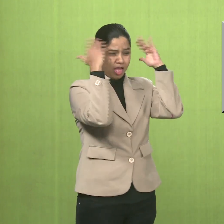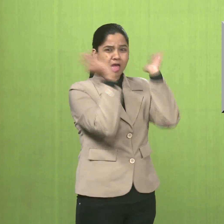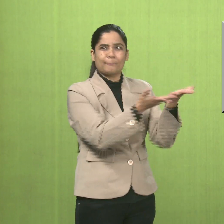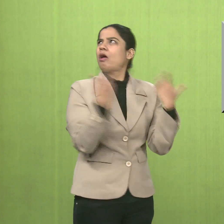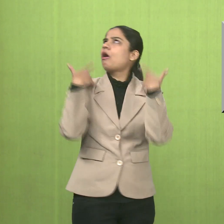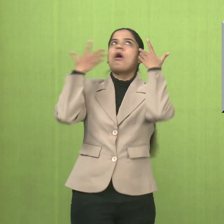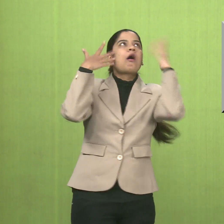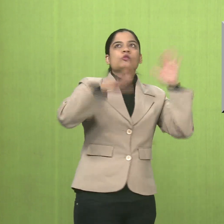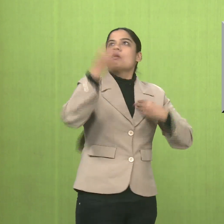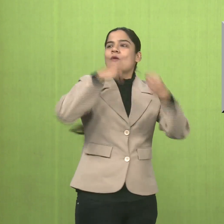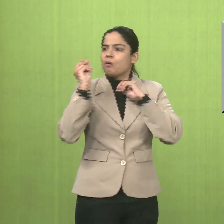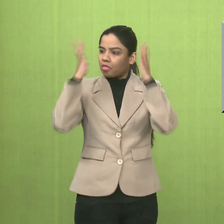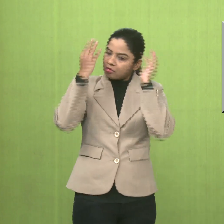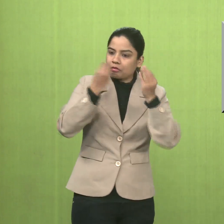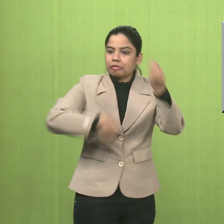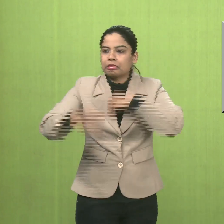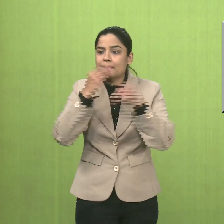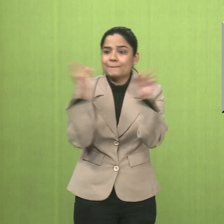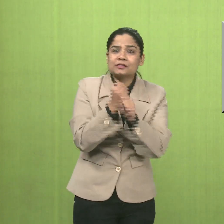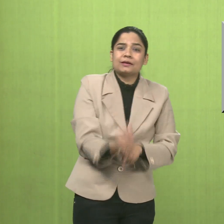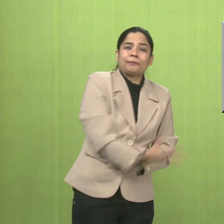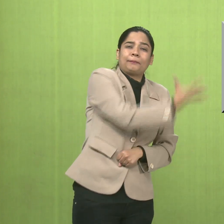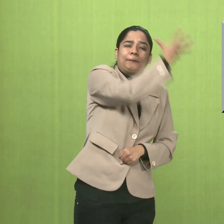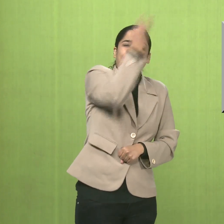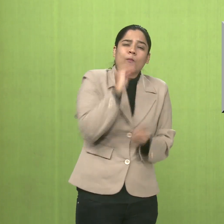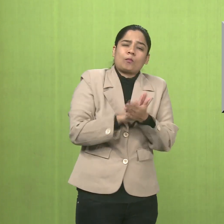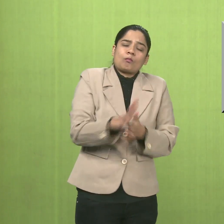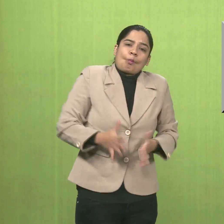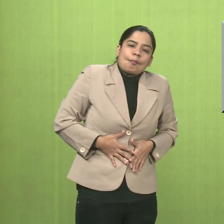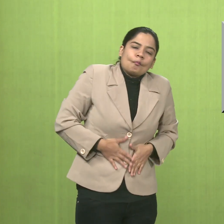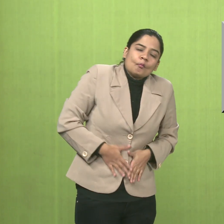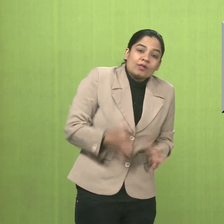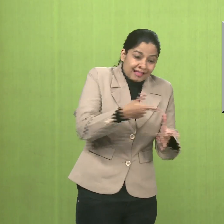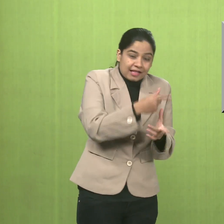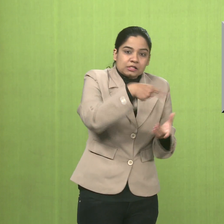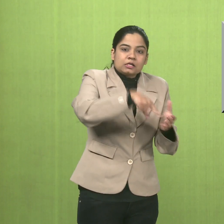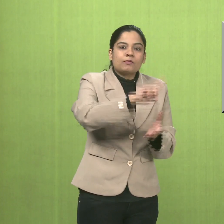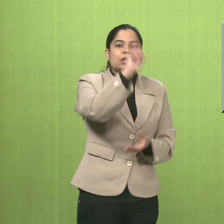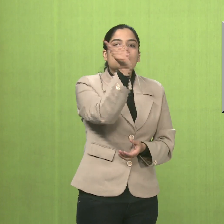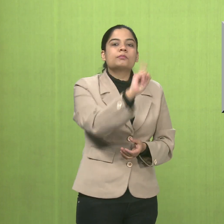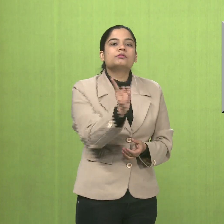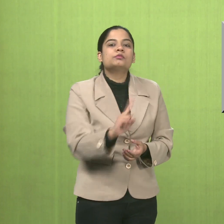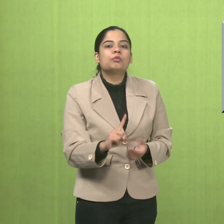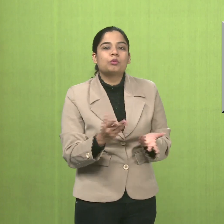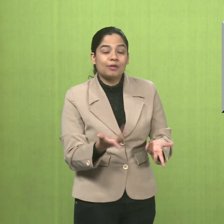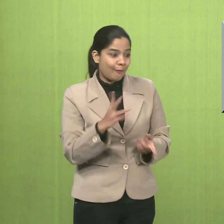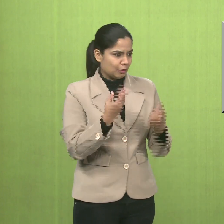of, their healths are taken care of. Lot of time, girls are not fed well and they become